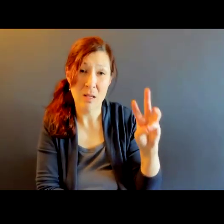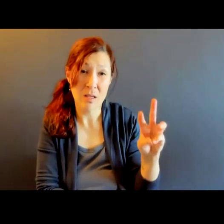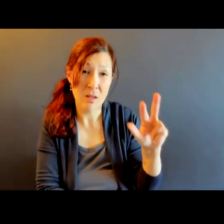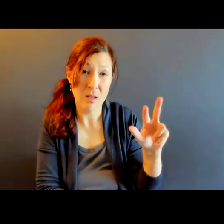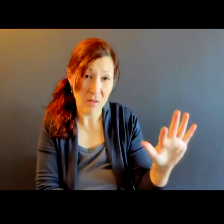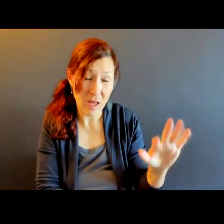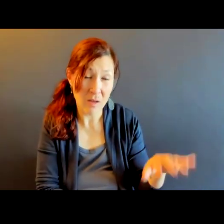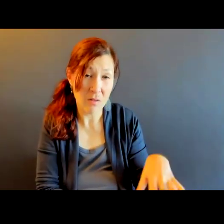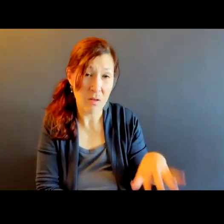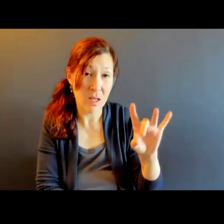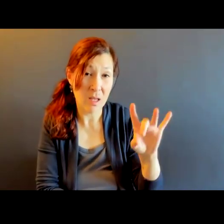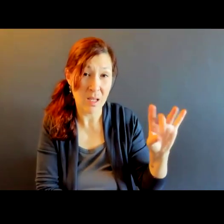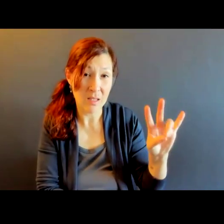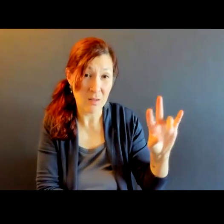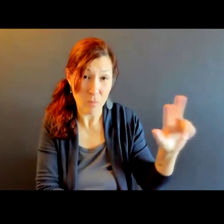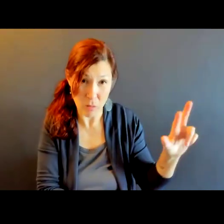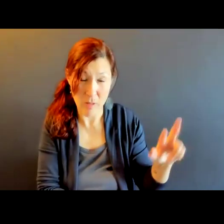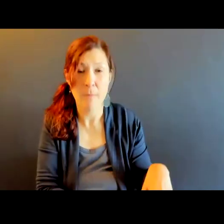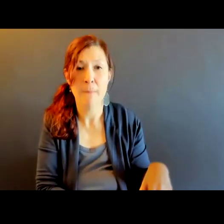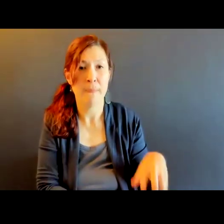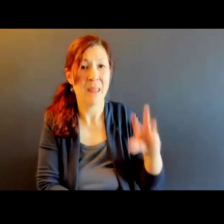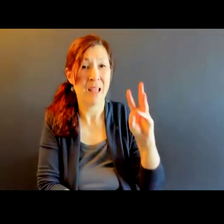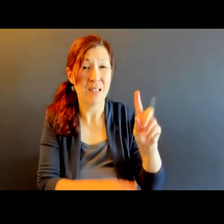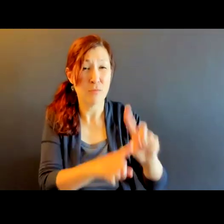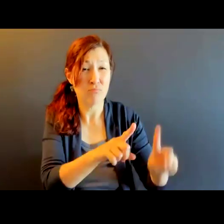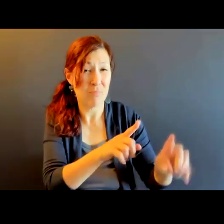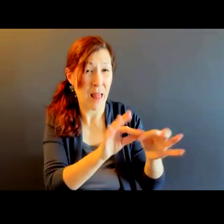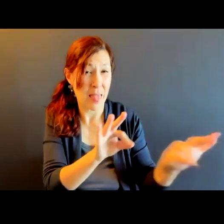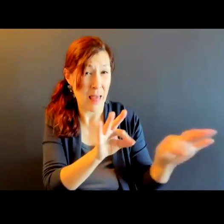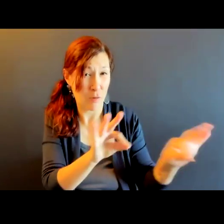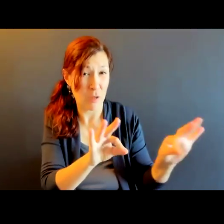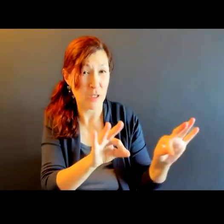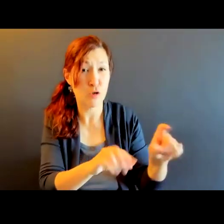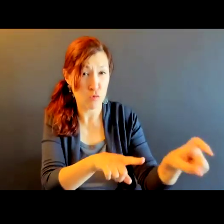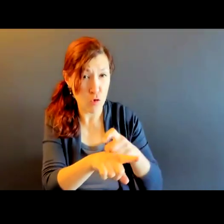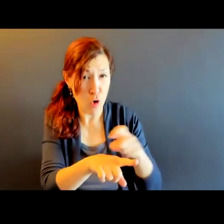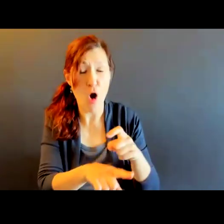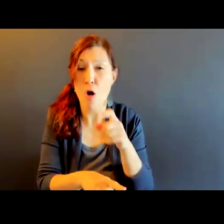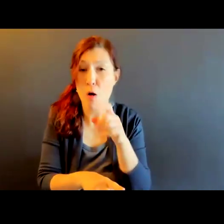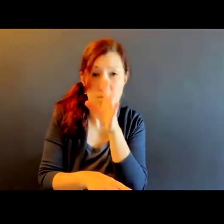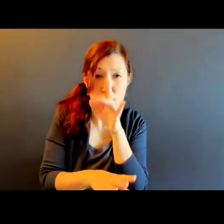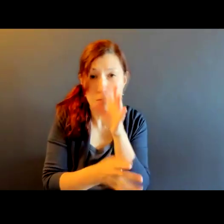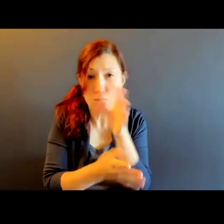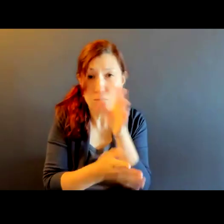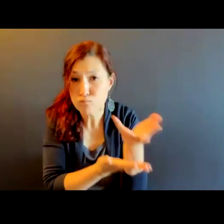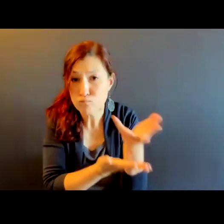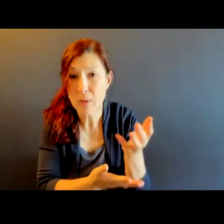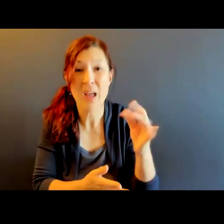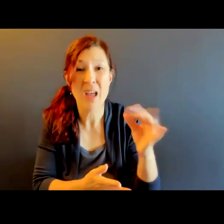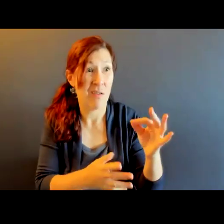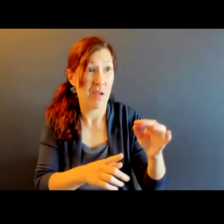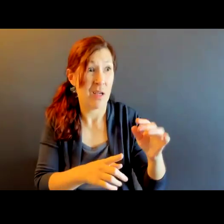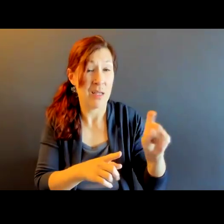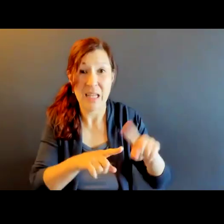617-635-8873. And we have 6 different languages that the staff can support. And if it requires a different language, we can do a